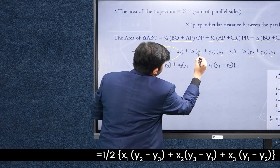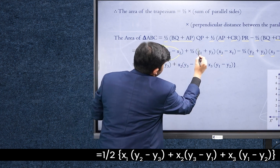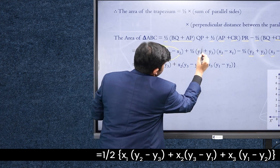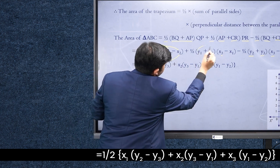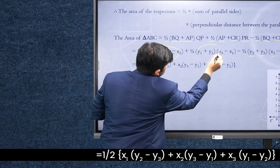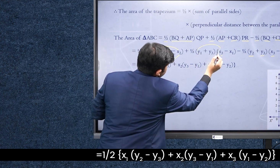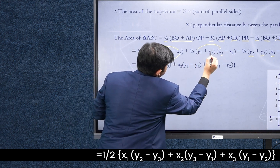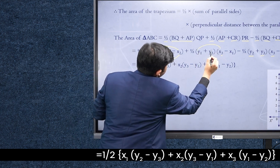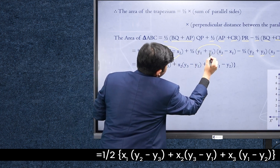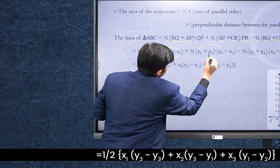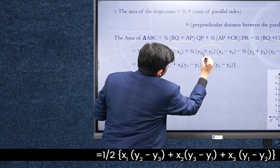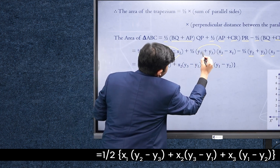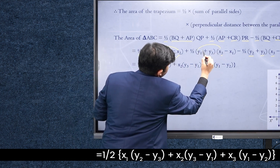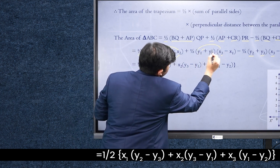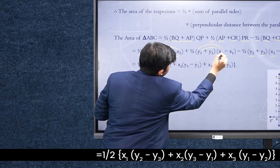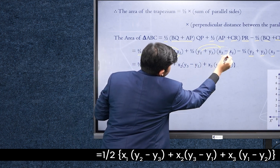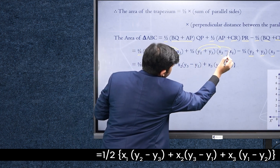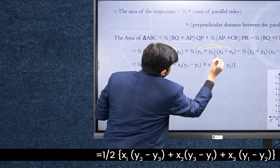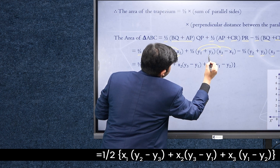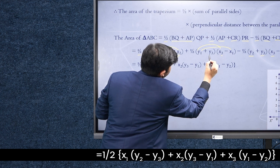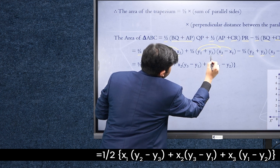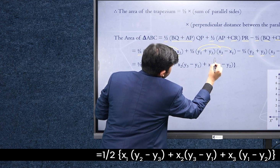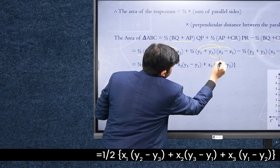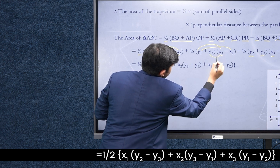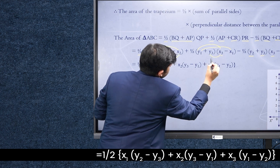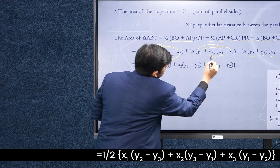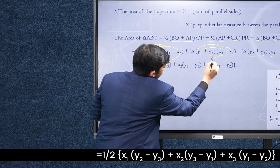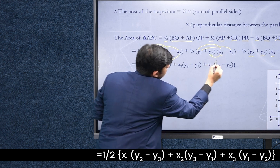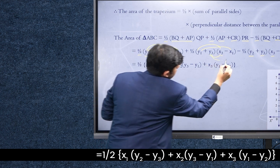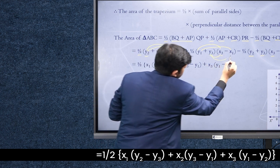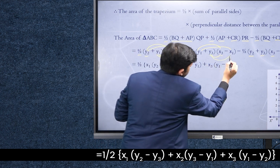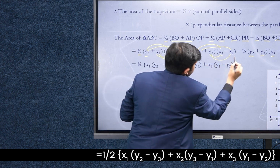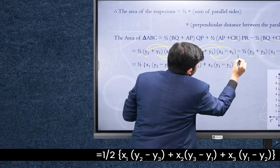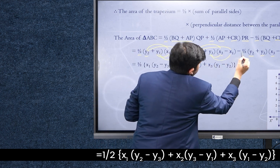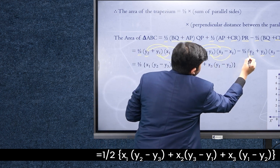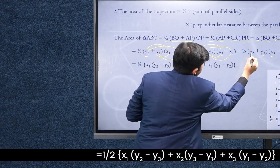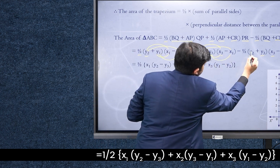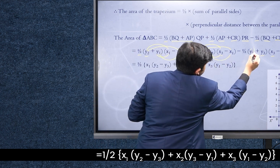y1 plus x3 into y1 minus y2.